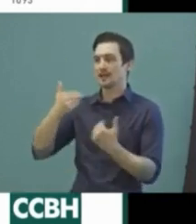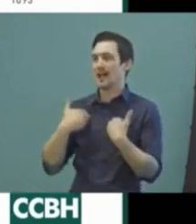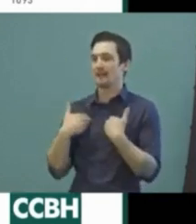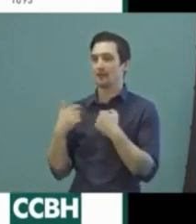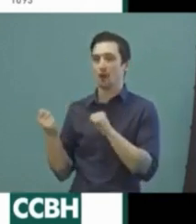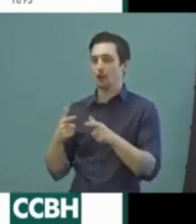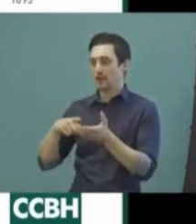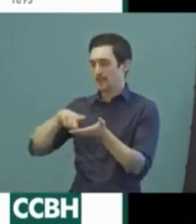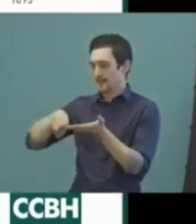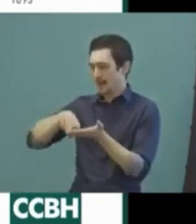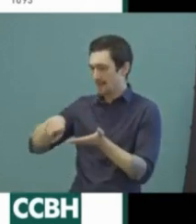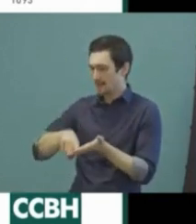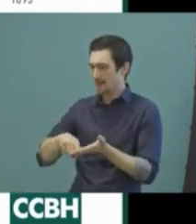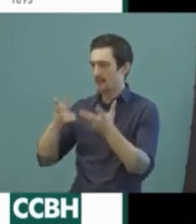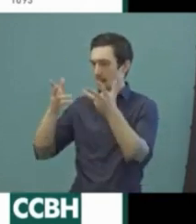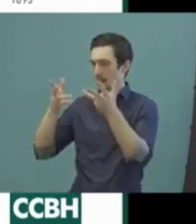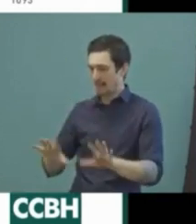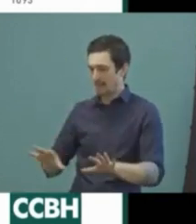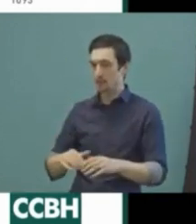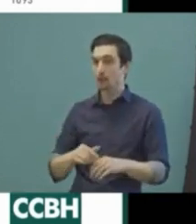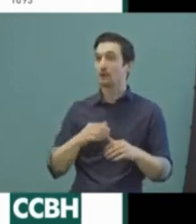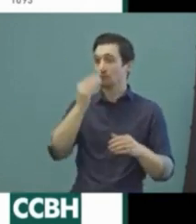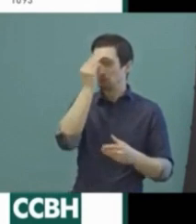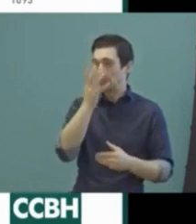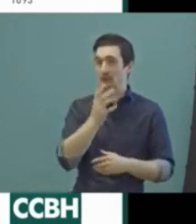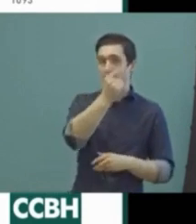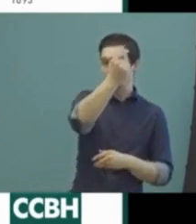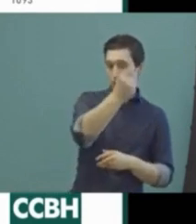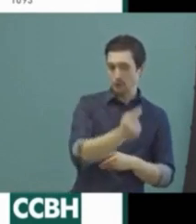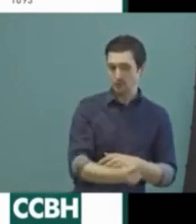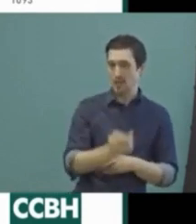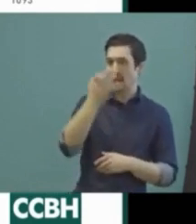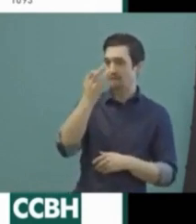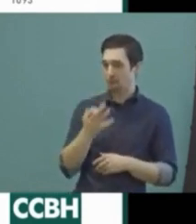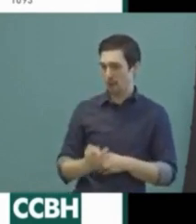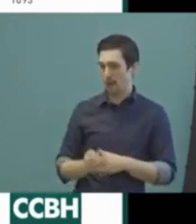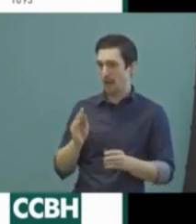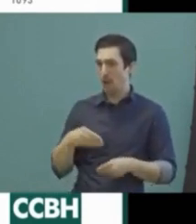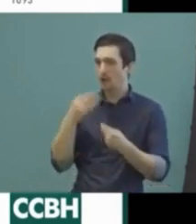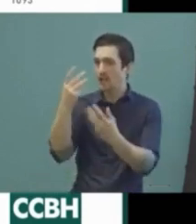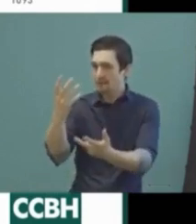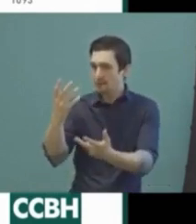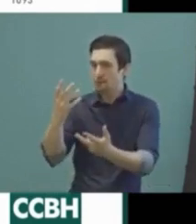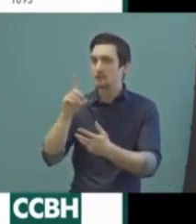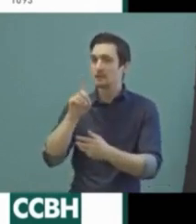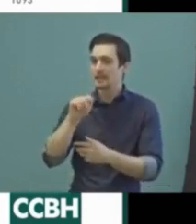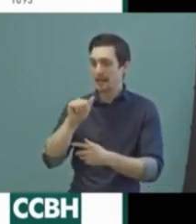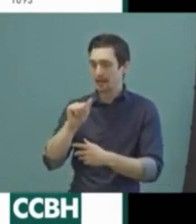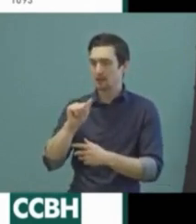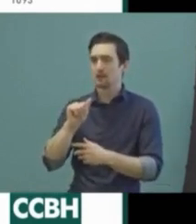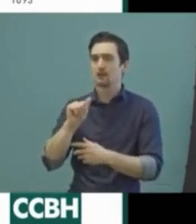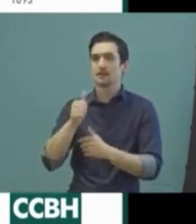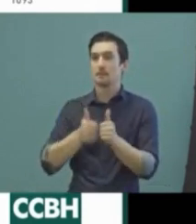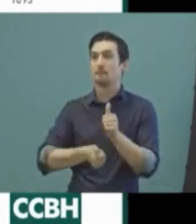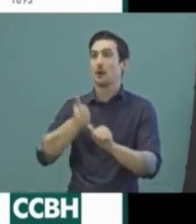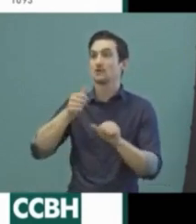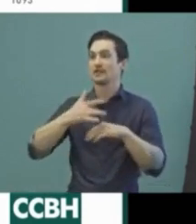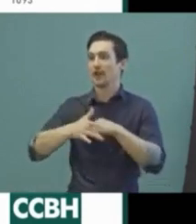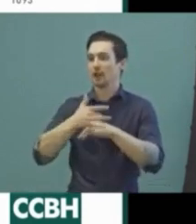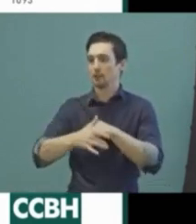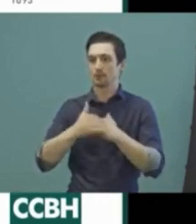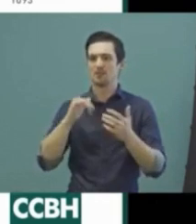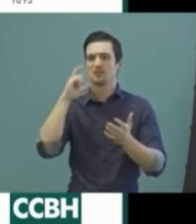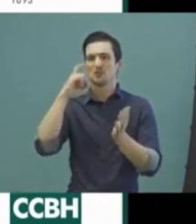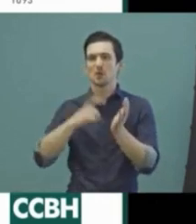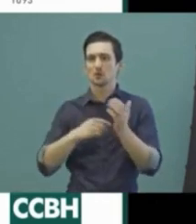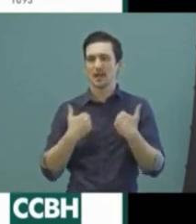completed. So every Tuesday and Friday, I give you data that the most available I have. So that's why there are fewer cases